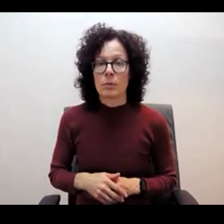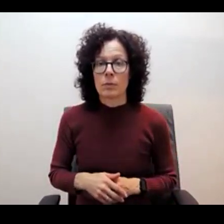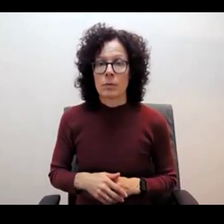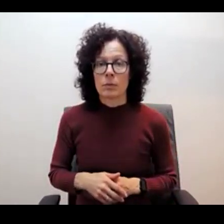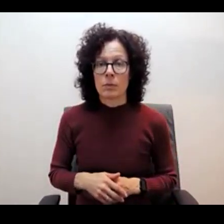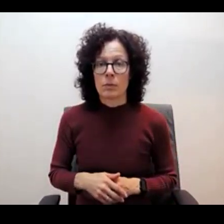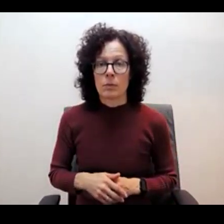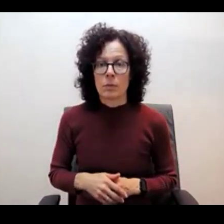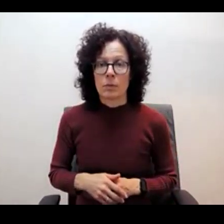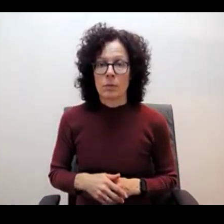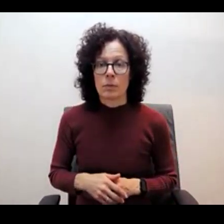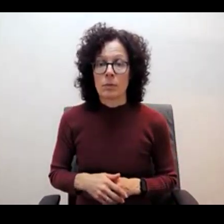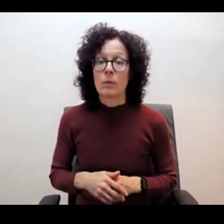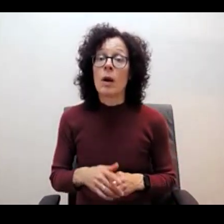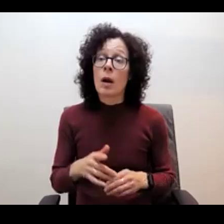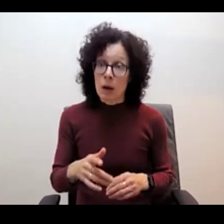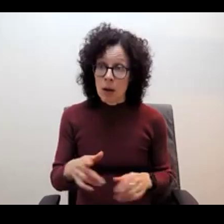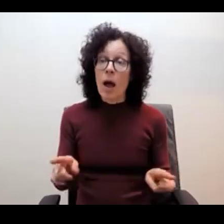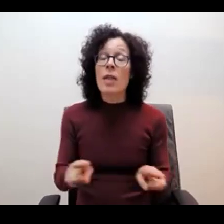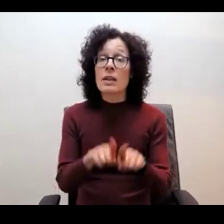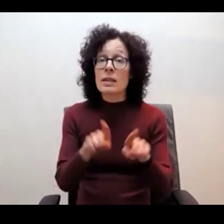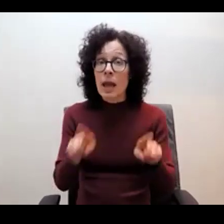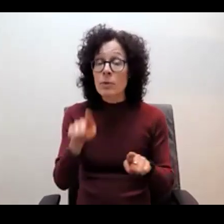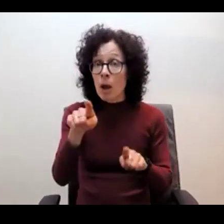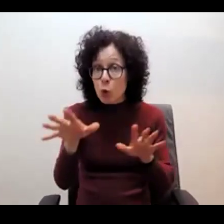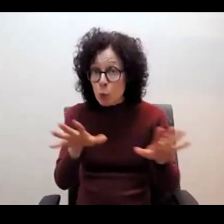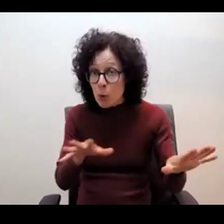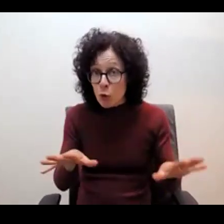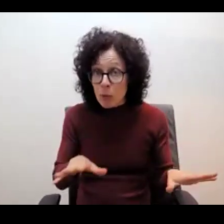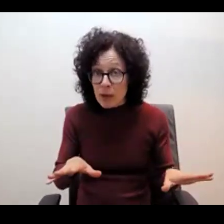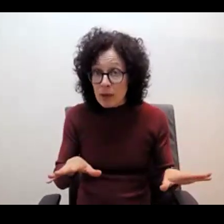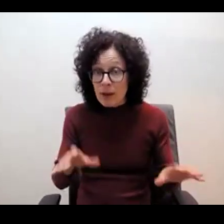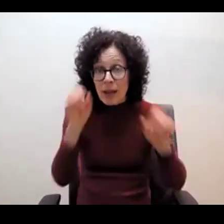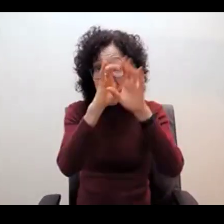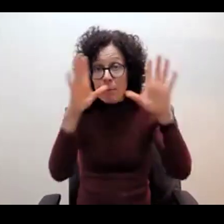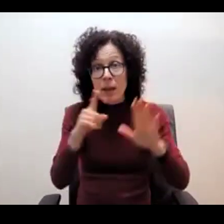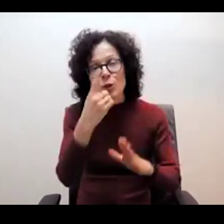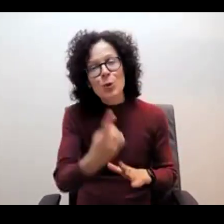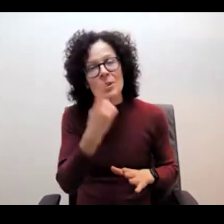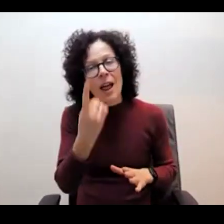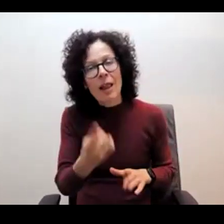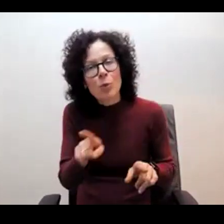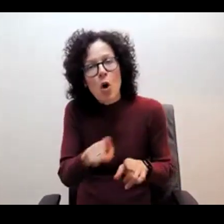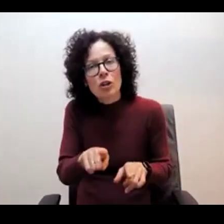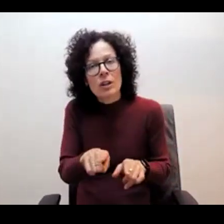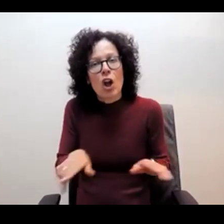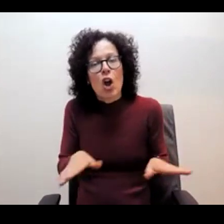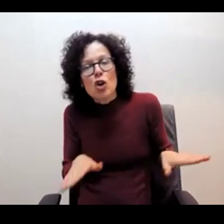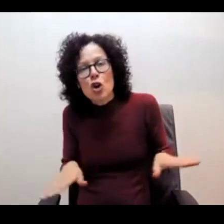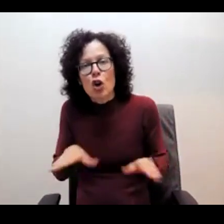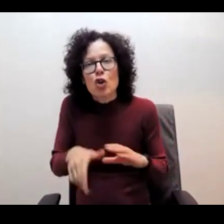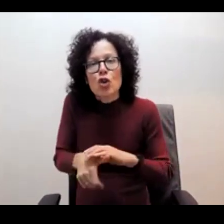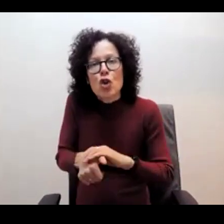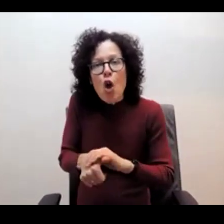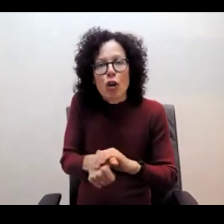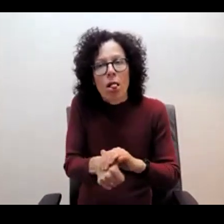And as you're moving, imagine that you are that turtle swimming in the ocean. Turtle is